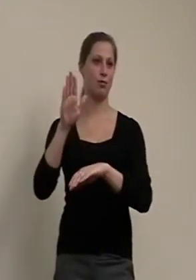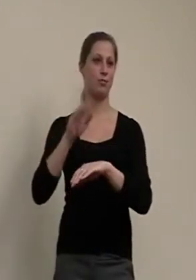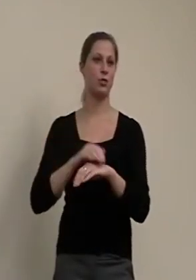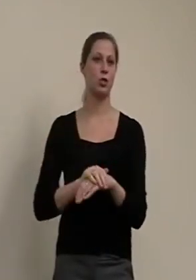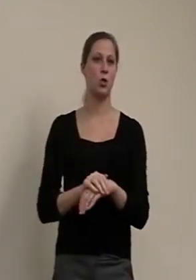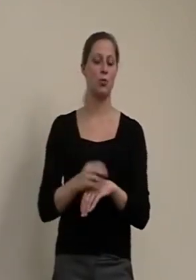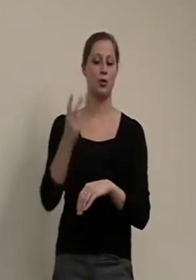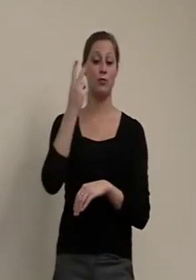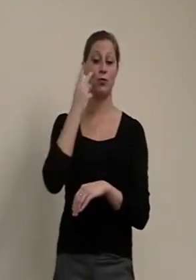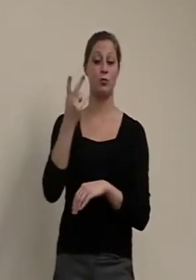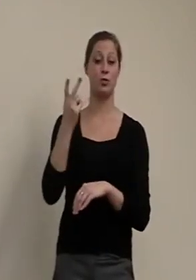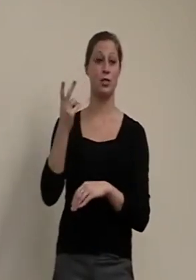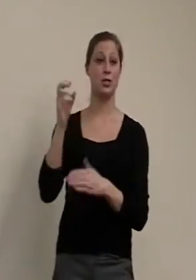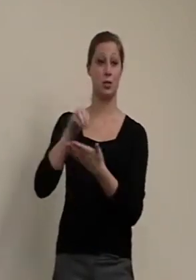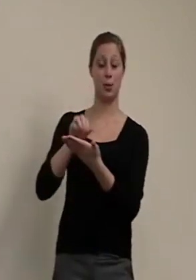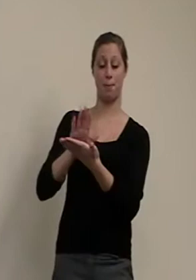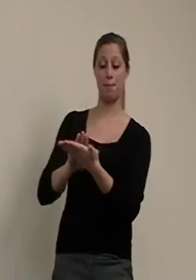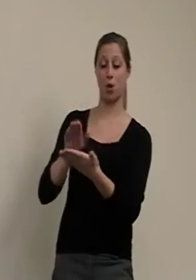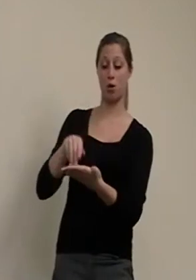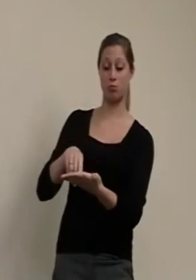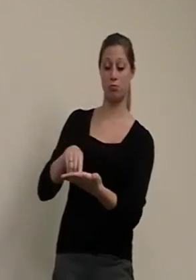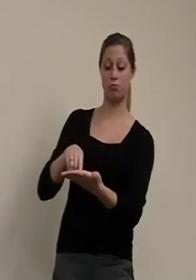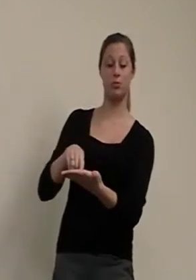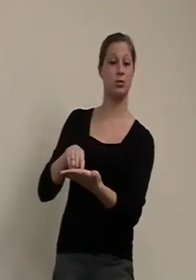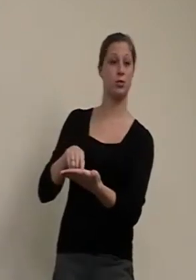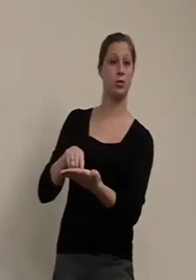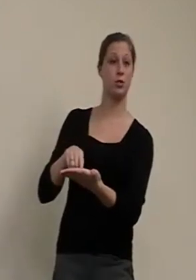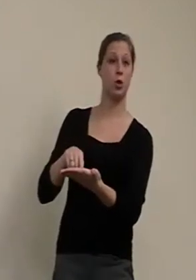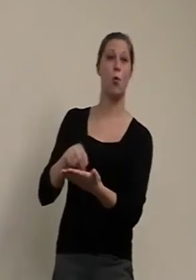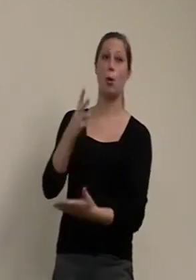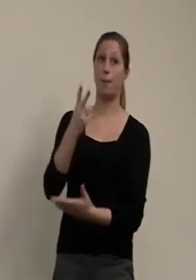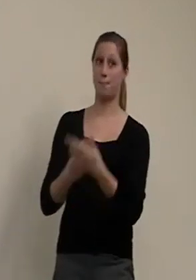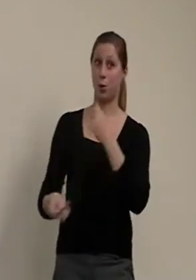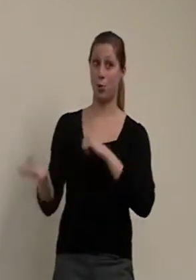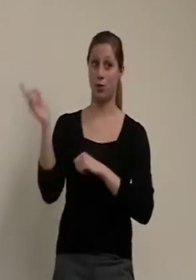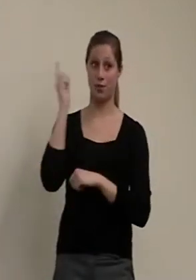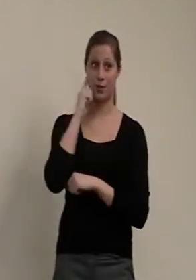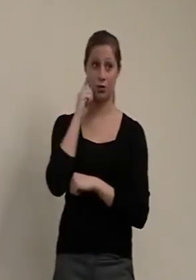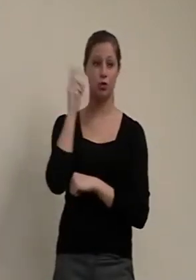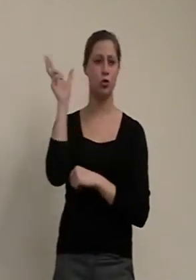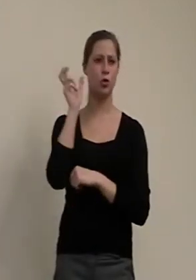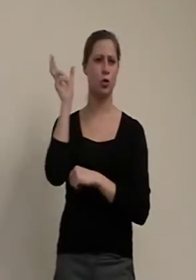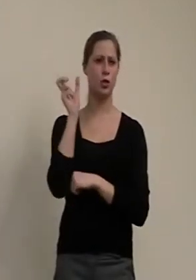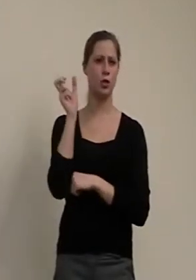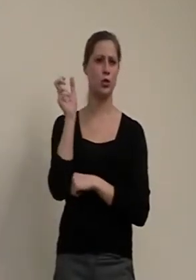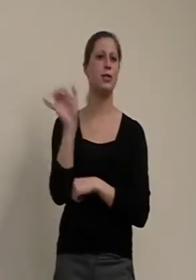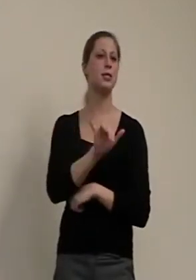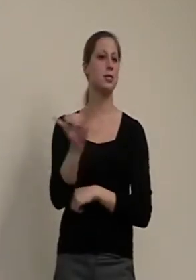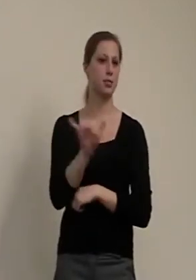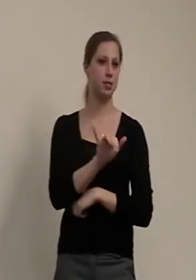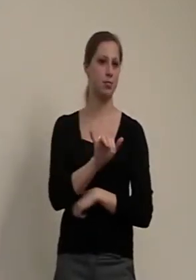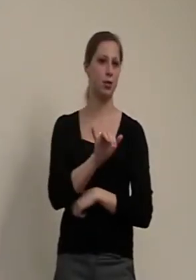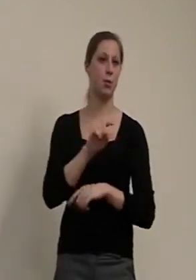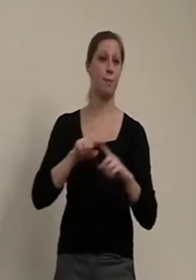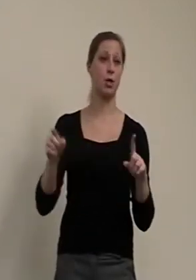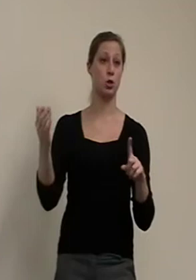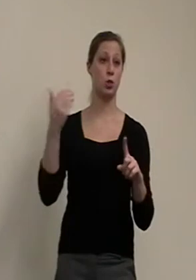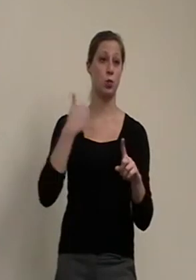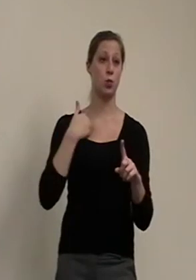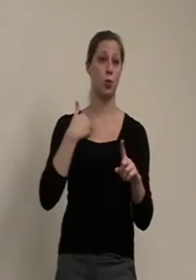this graph, in both ears your hearing is very similar, and you have a severe to profound hearing loss